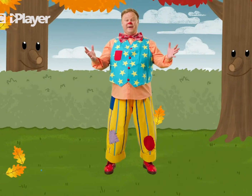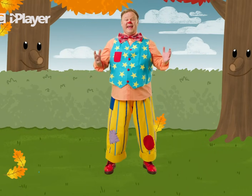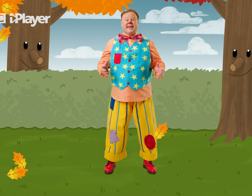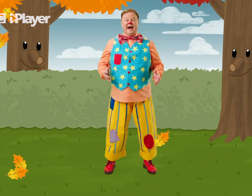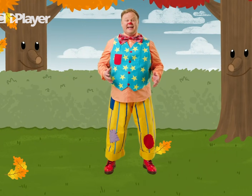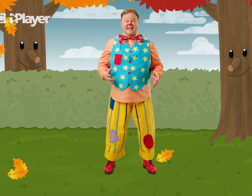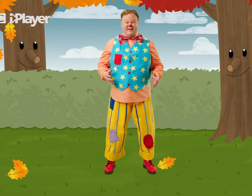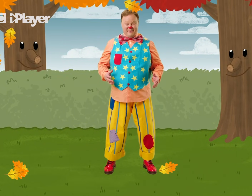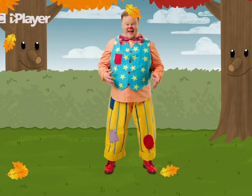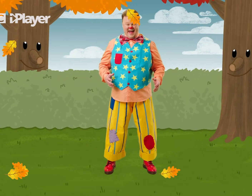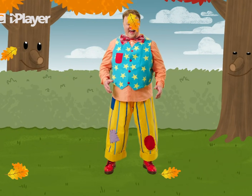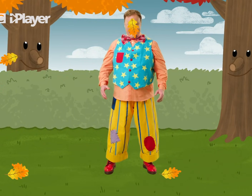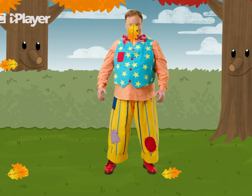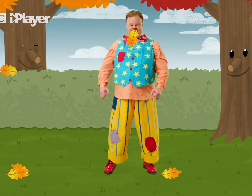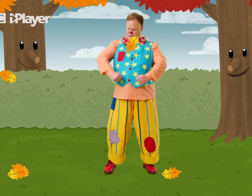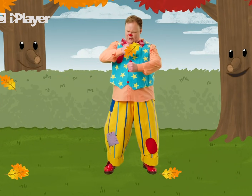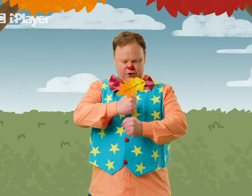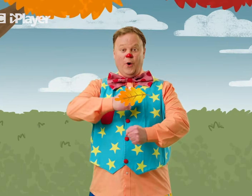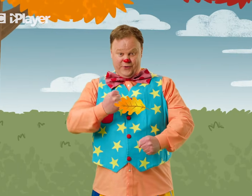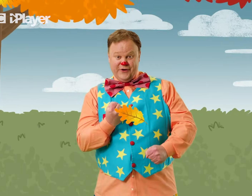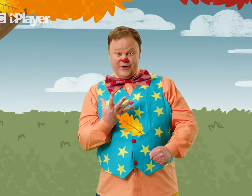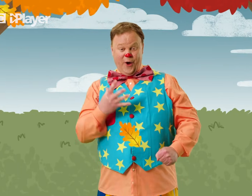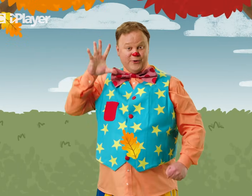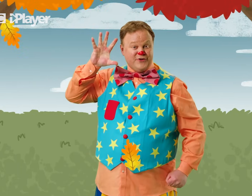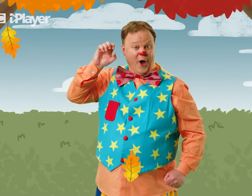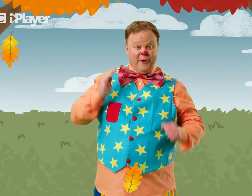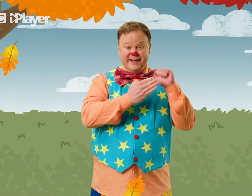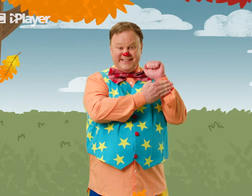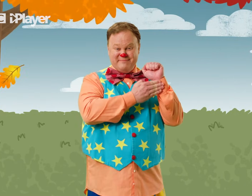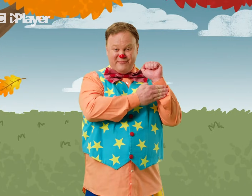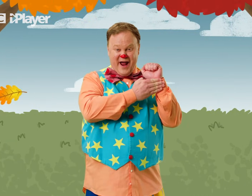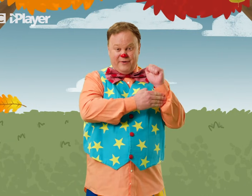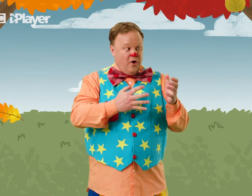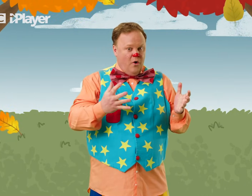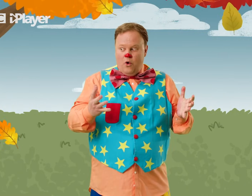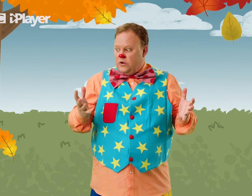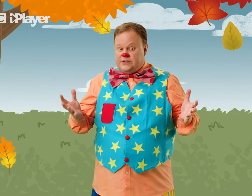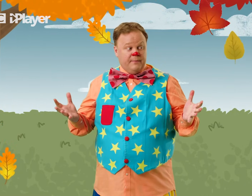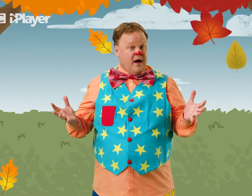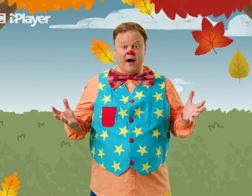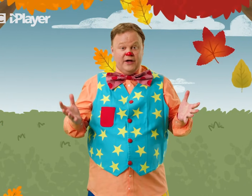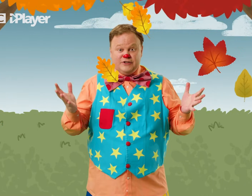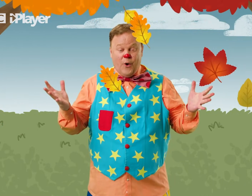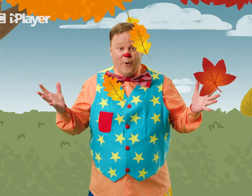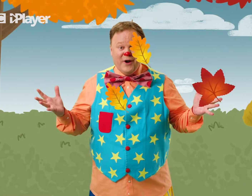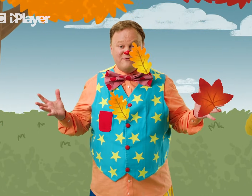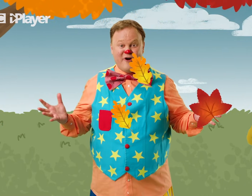many colours everywhere! Golden, golden, orange and brown, autumn colours all